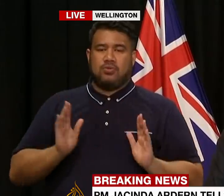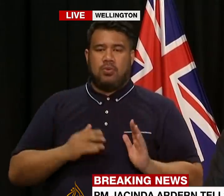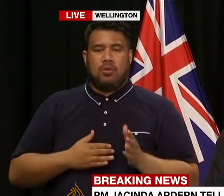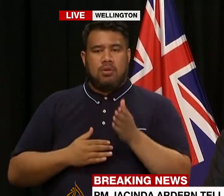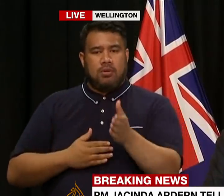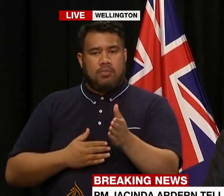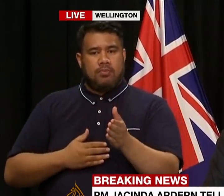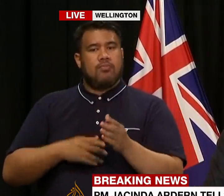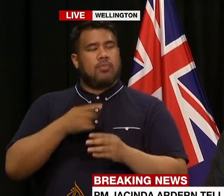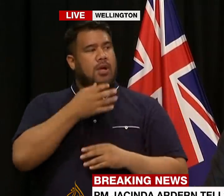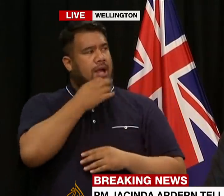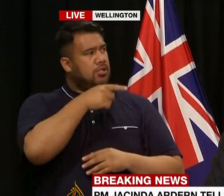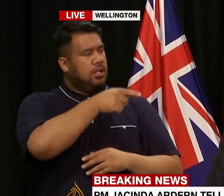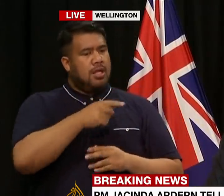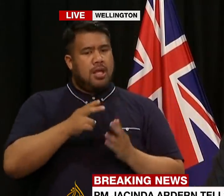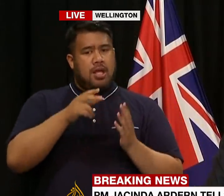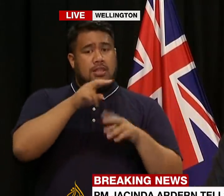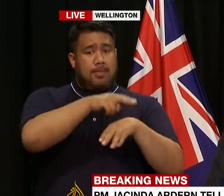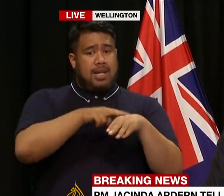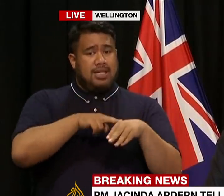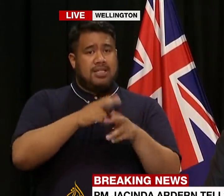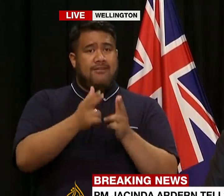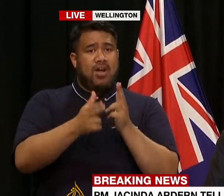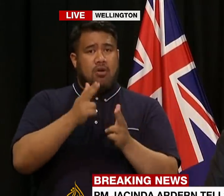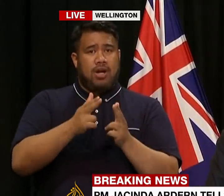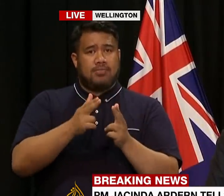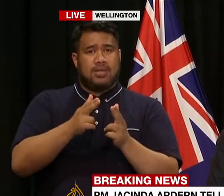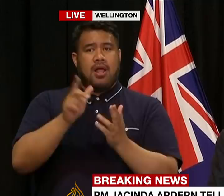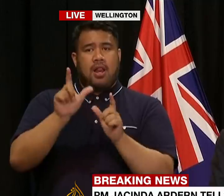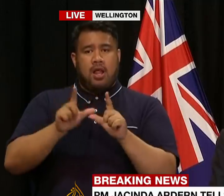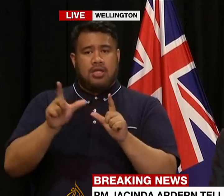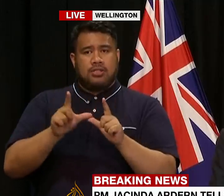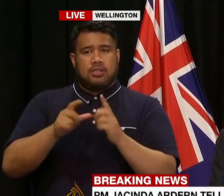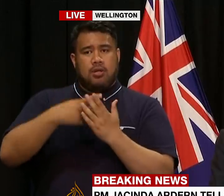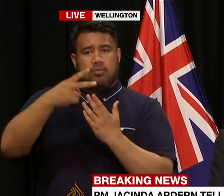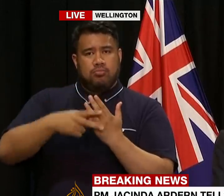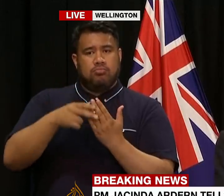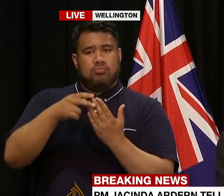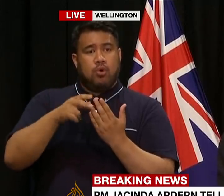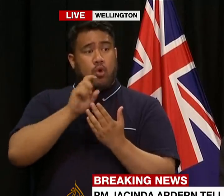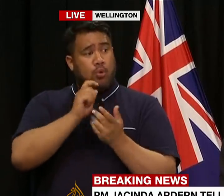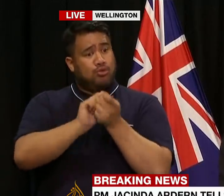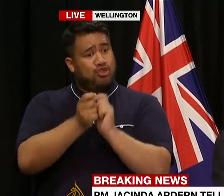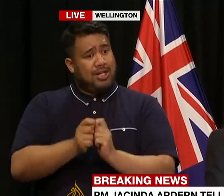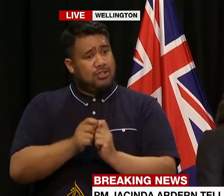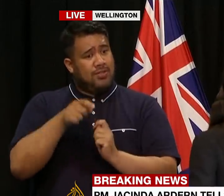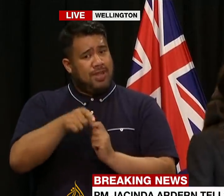reorganisation of police firearms and licensing regime? Is that in place now? Is that still going ahead?